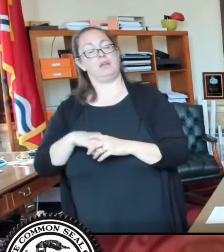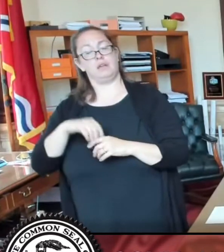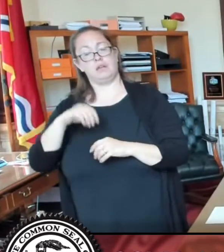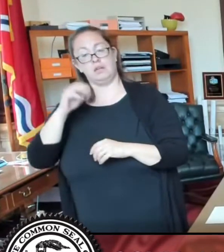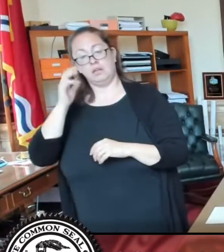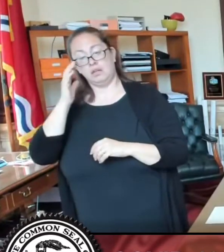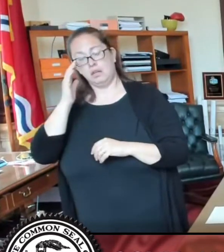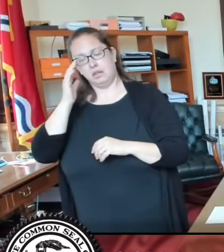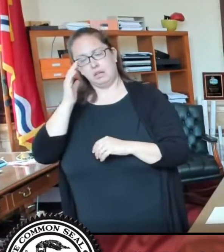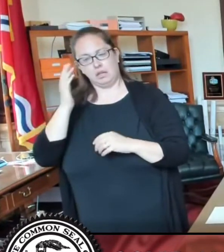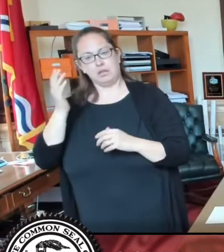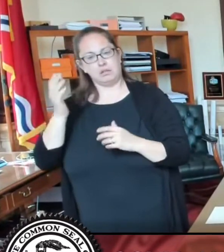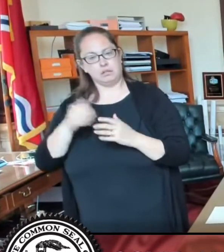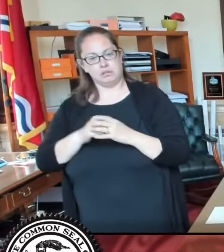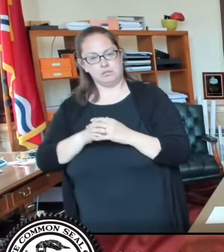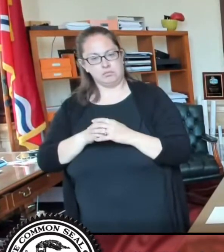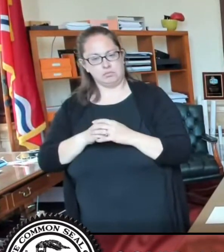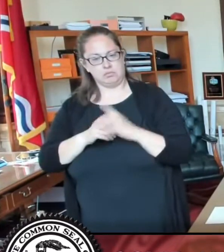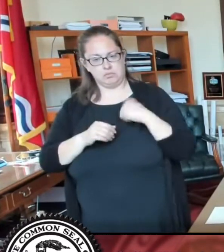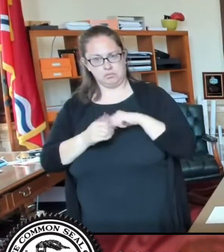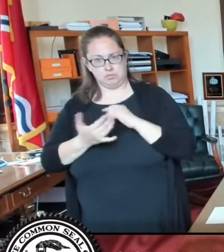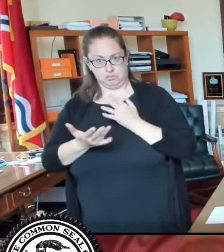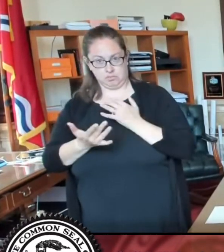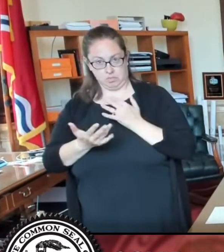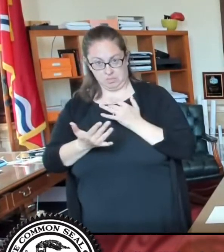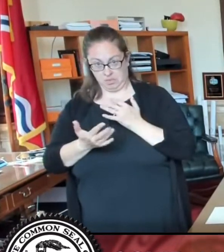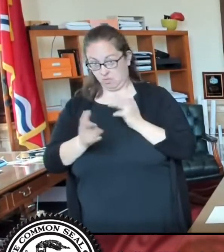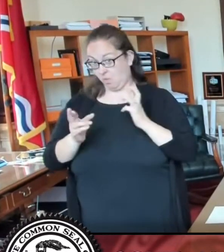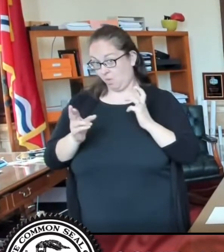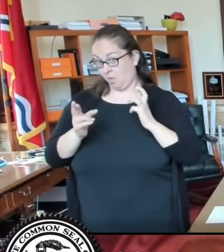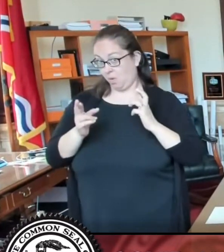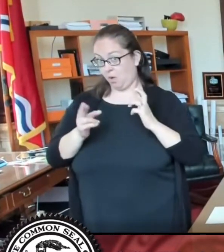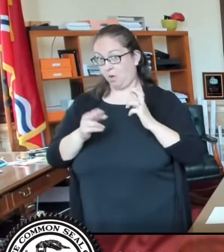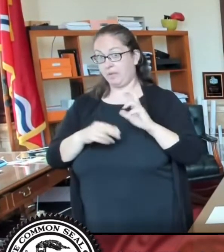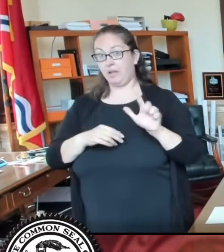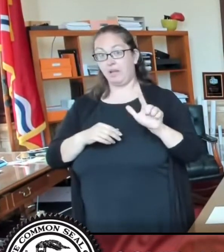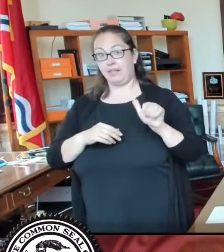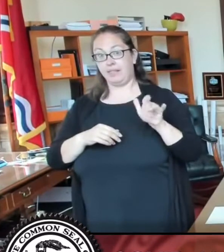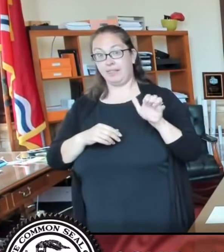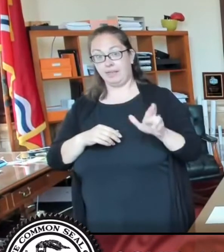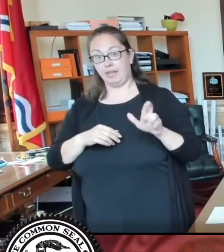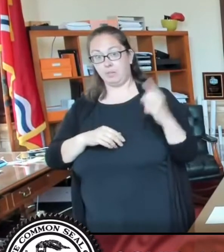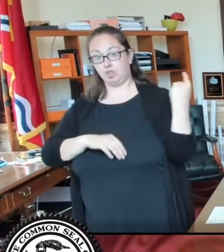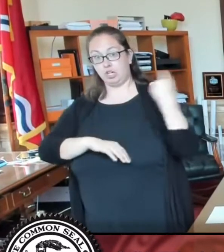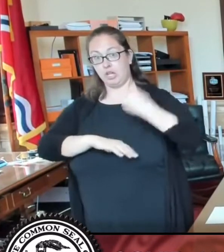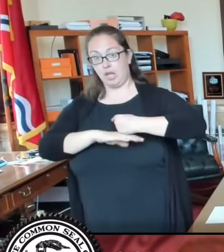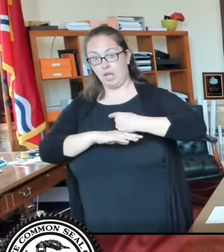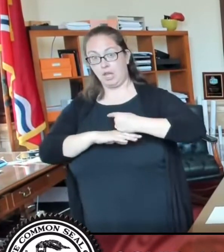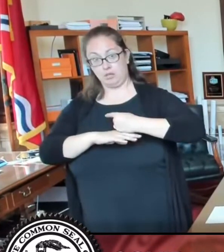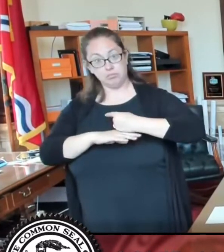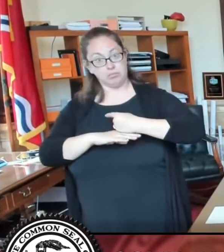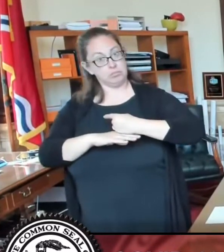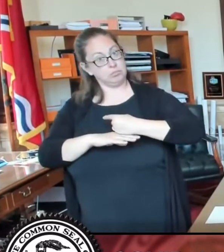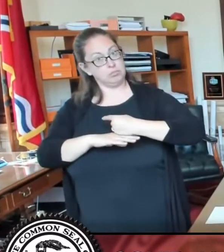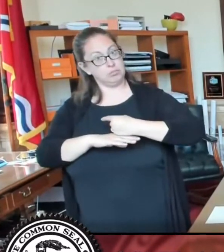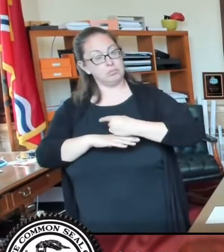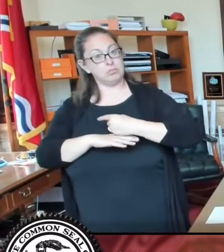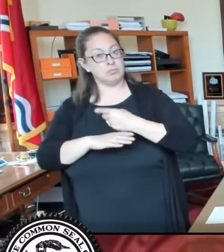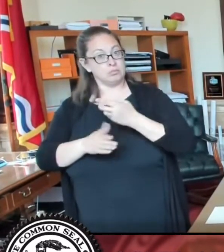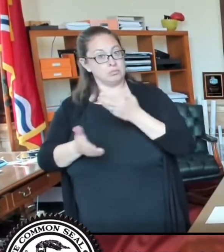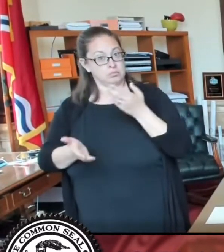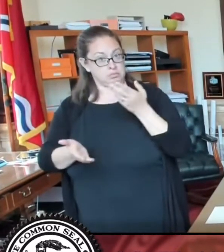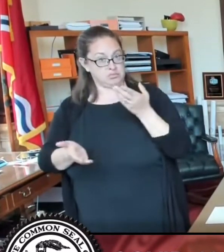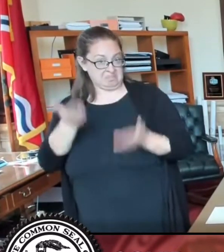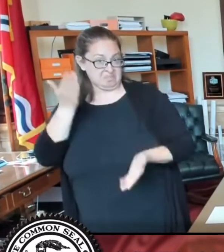And we're waiting, we hope by Labor Day, as Senator Blunt said this morning, that there would be